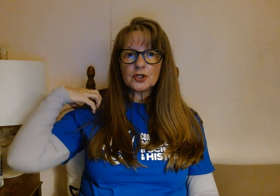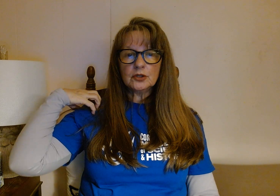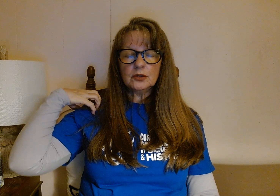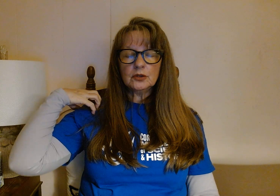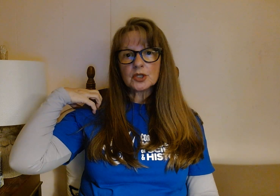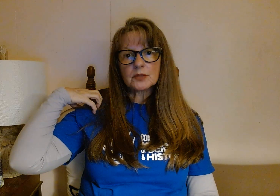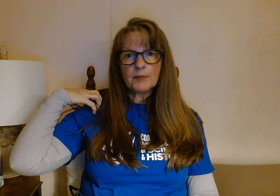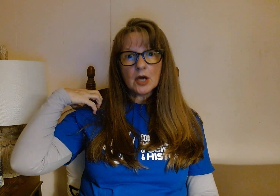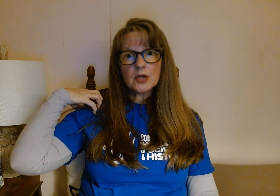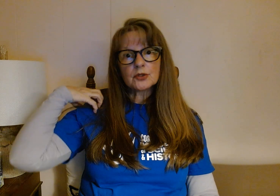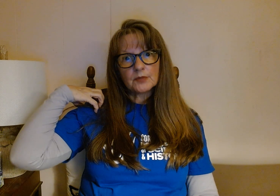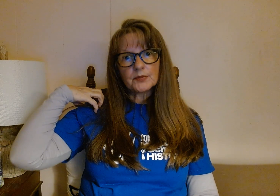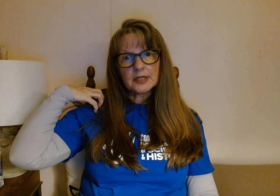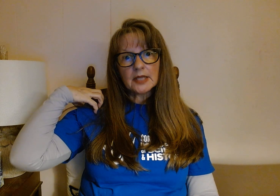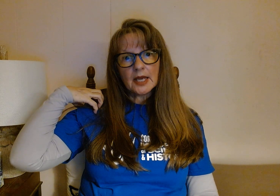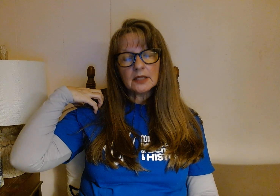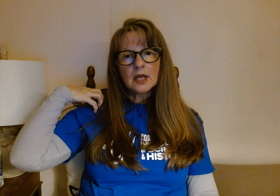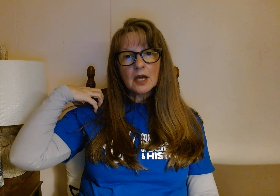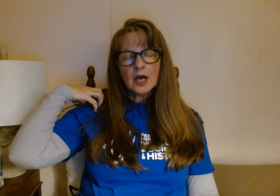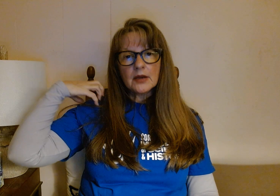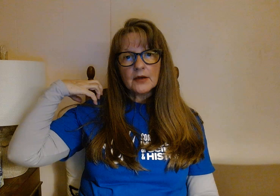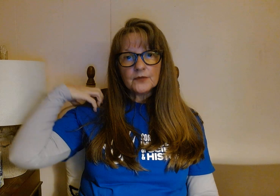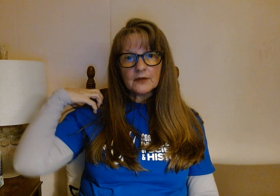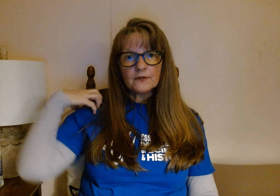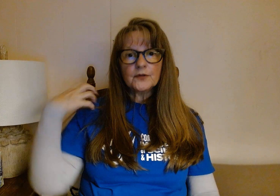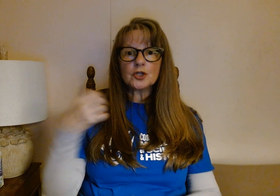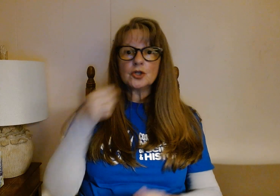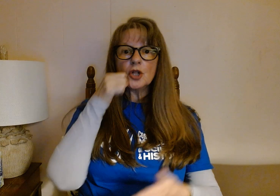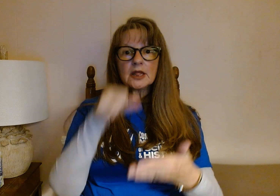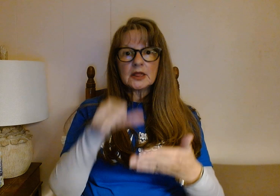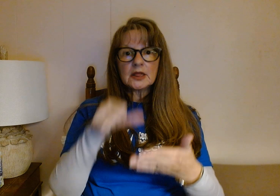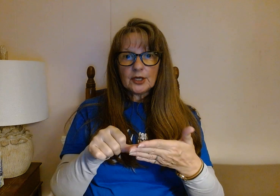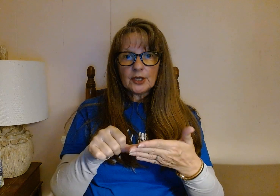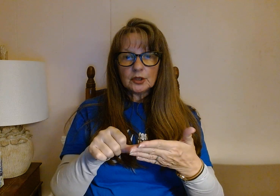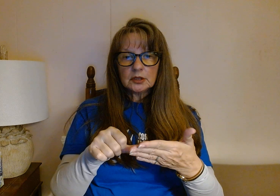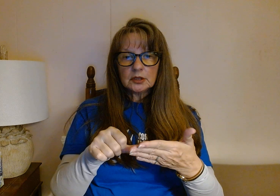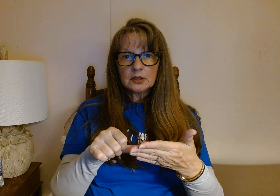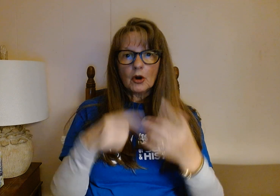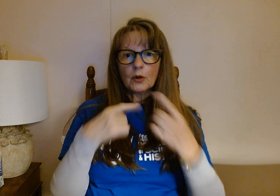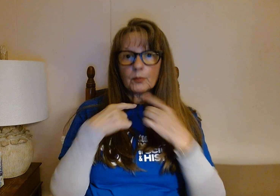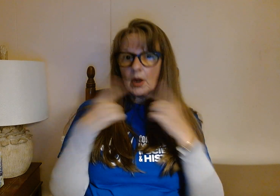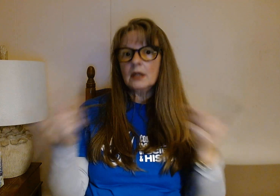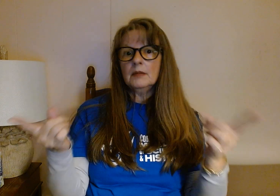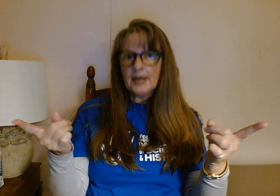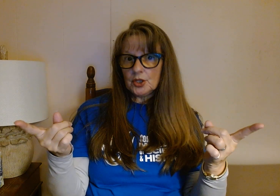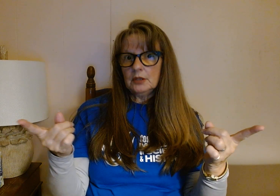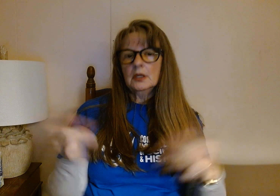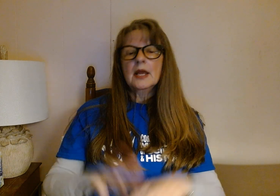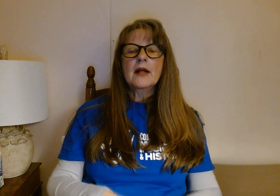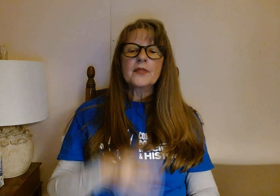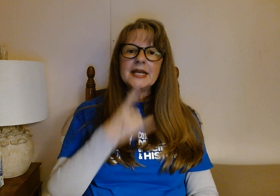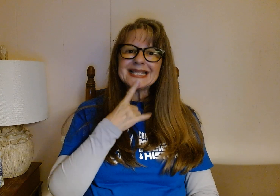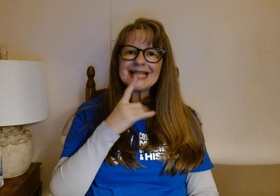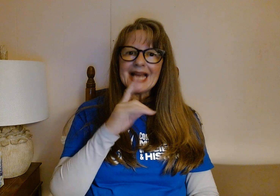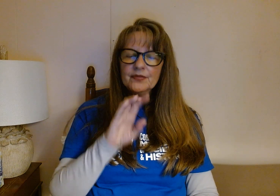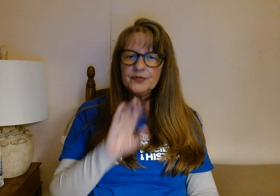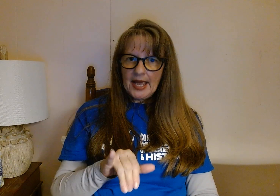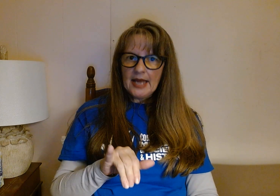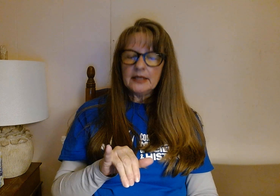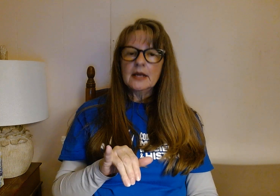which is boss or something like that, the official letter or proclamation that said that